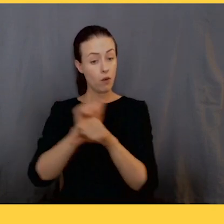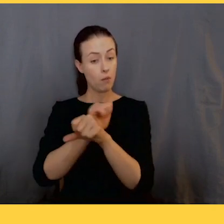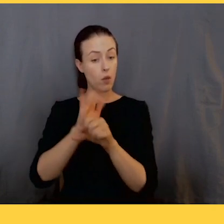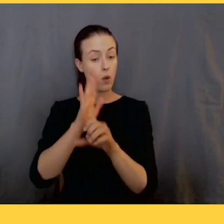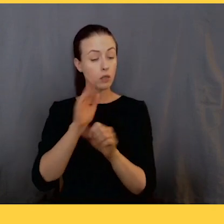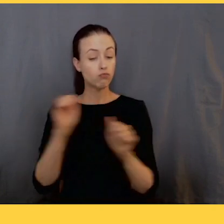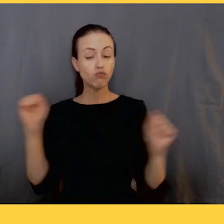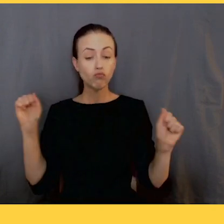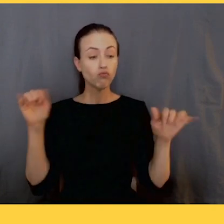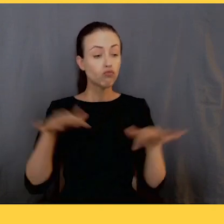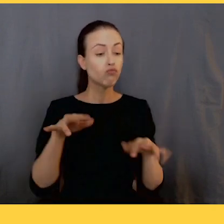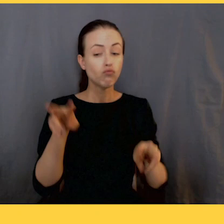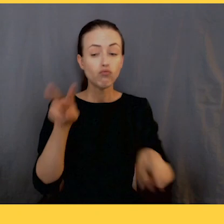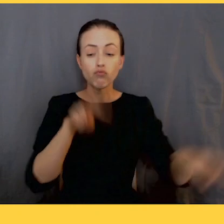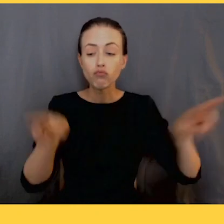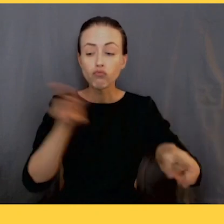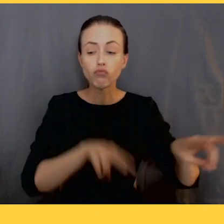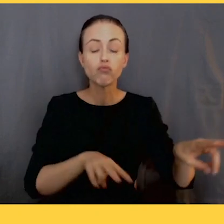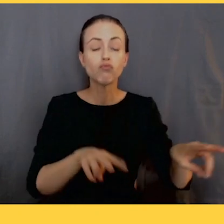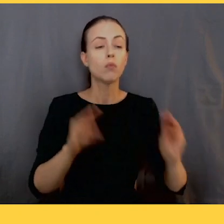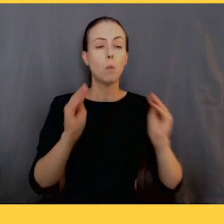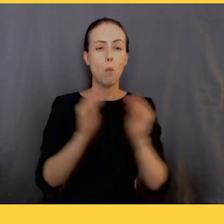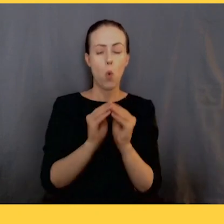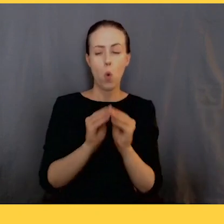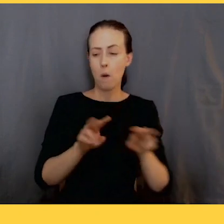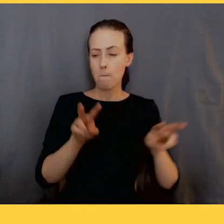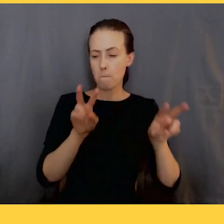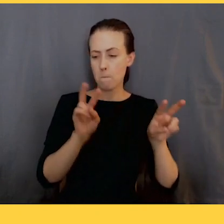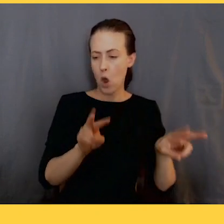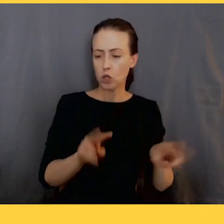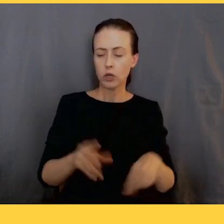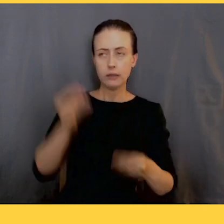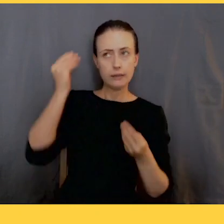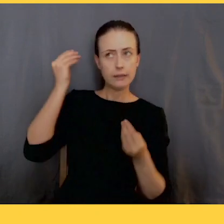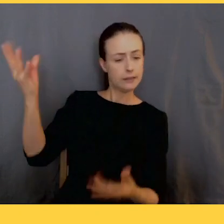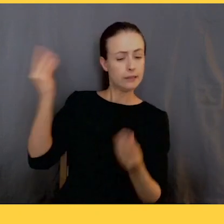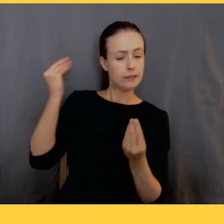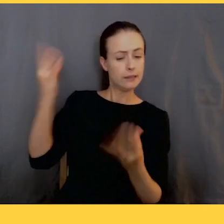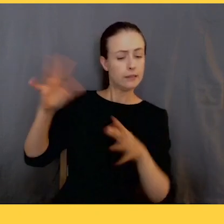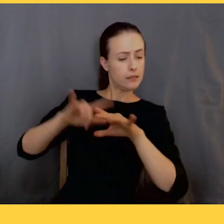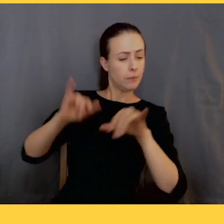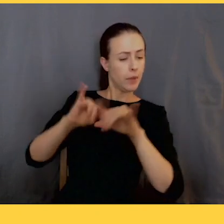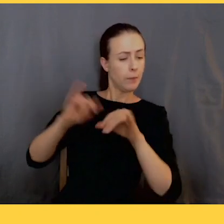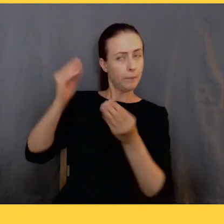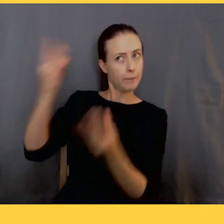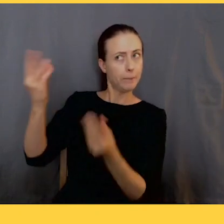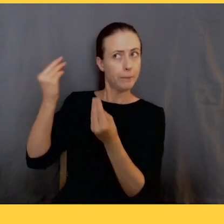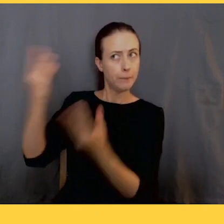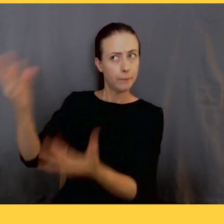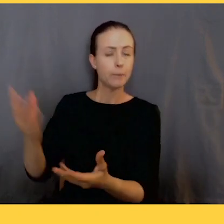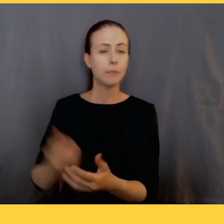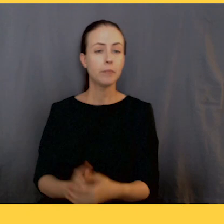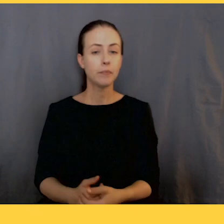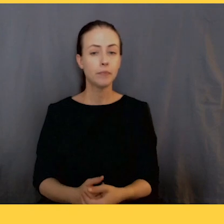in high fire risk area to also provide additional monitoring and reporting live conditions in real time.